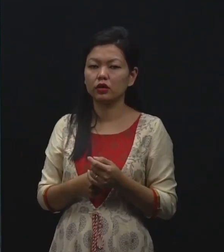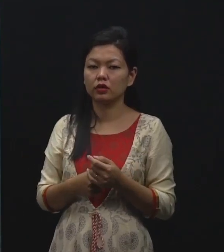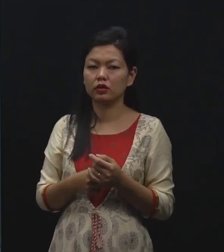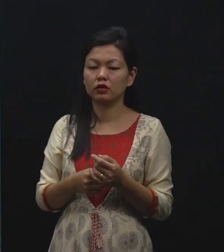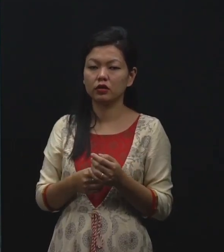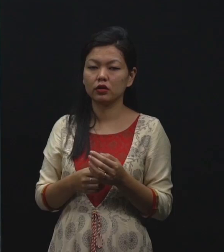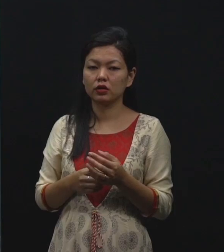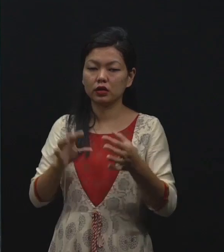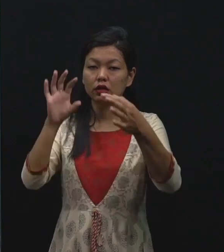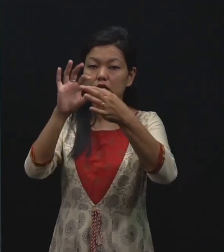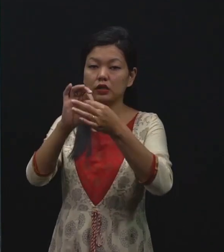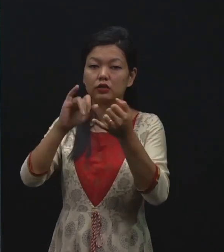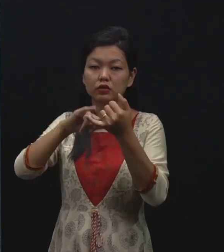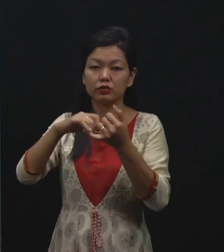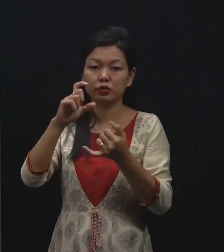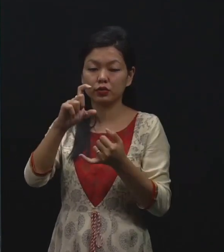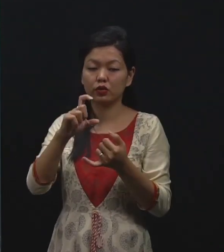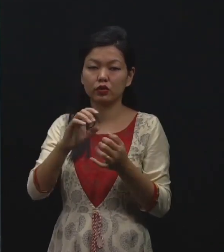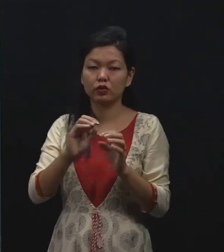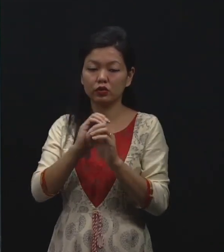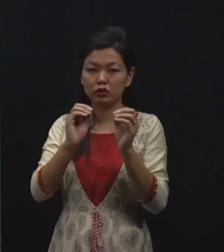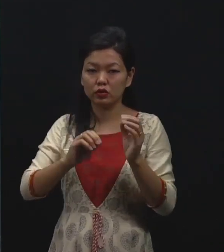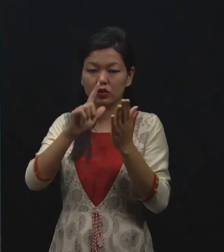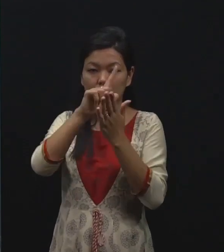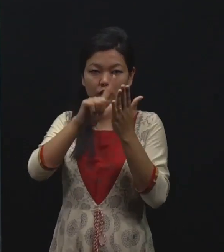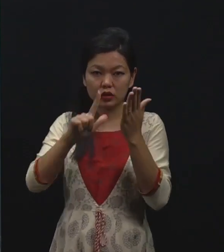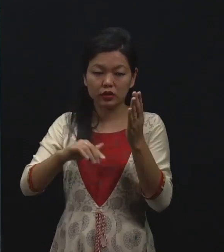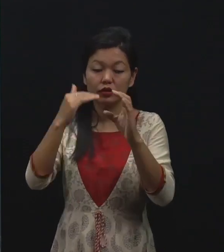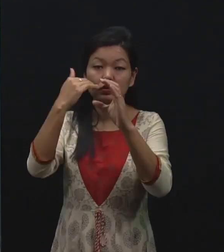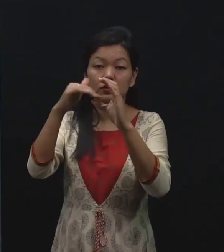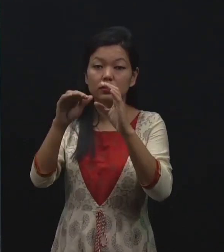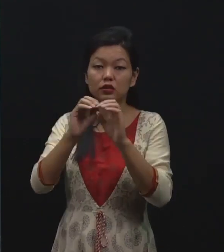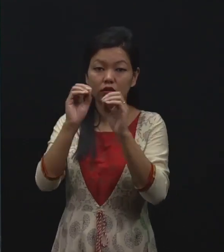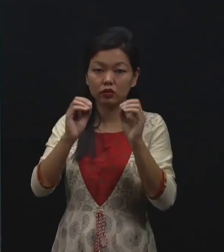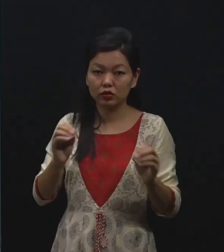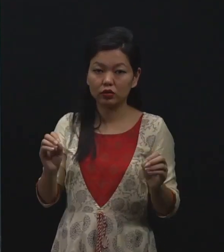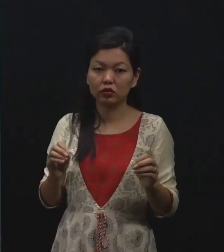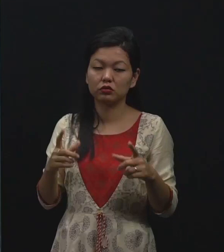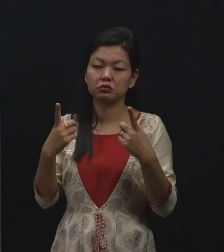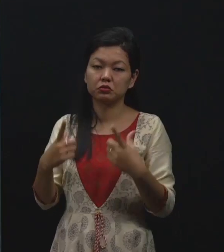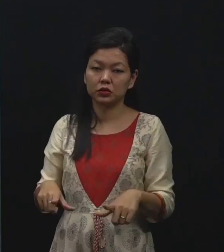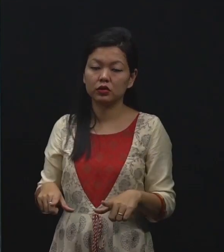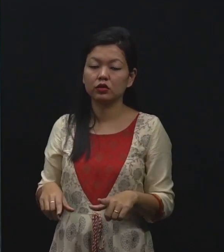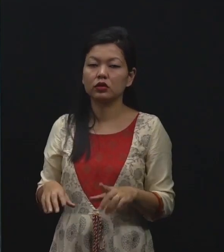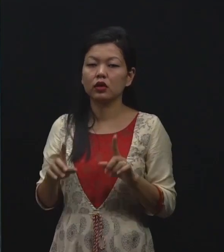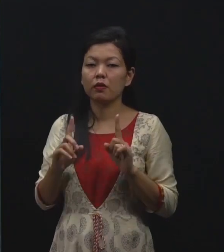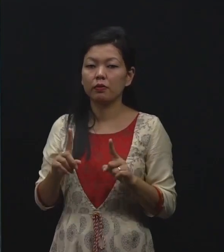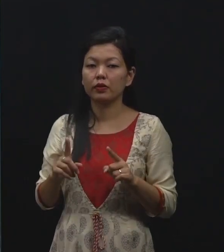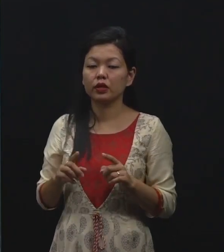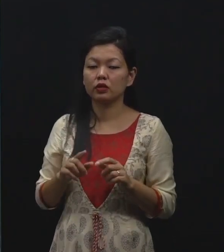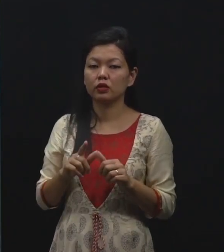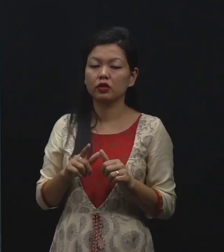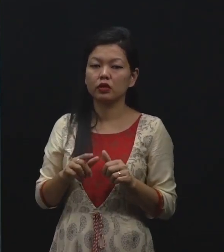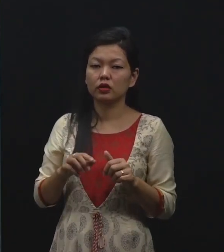to get justice, right? But since court was there, even if a person is not ready to help him, it was